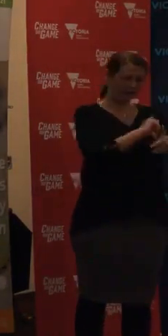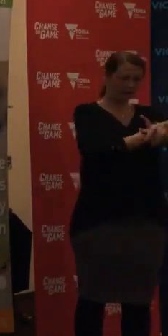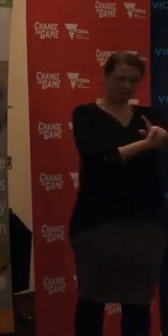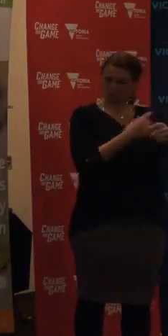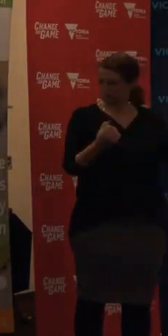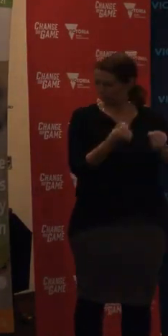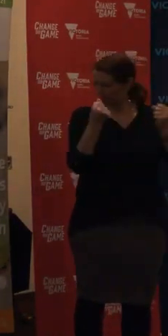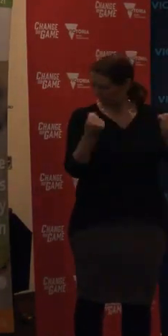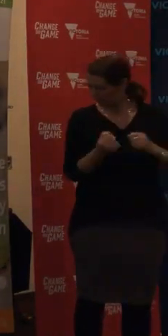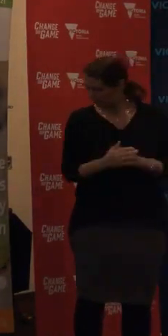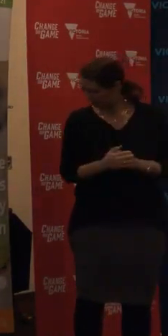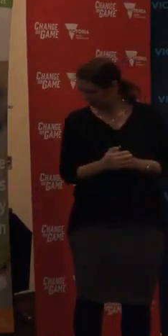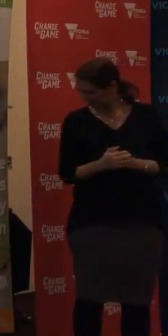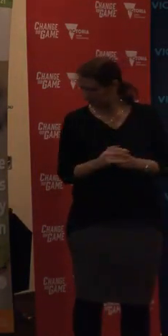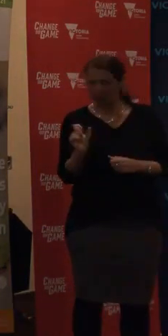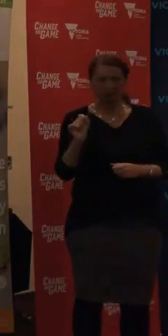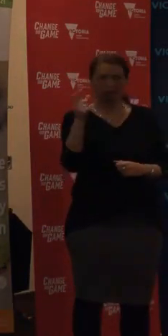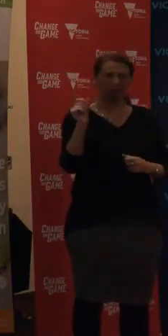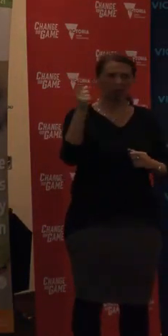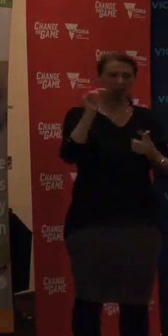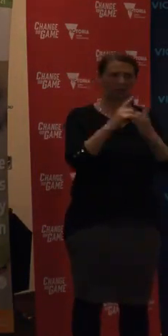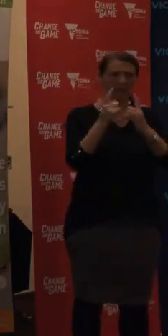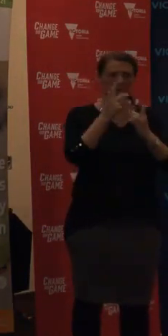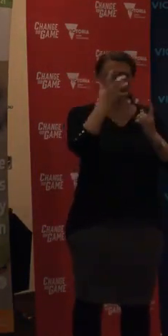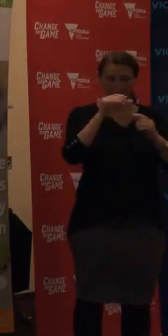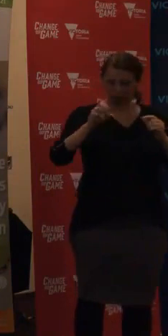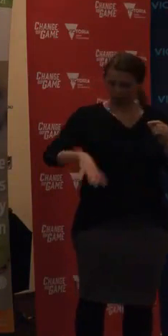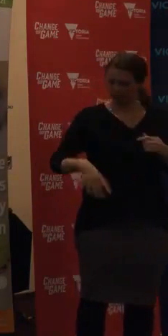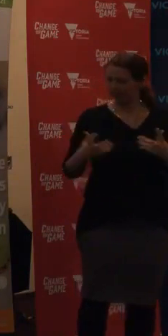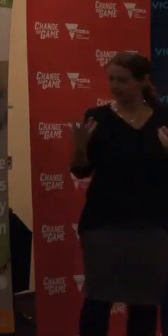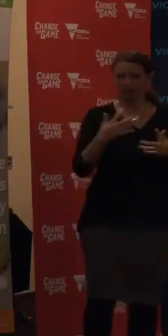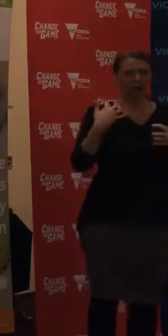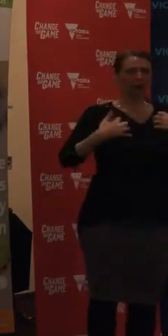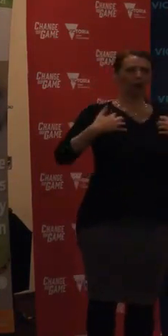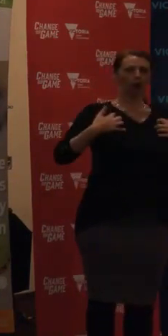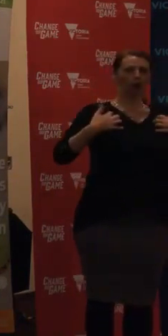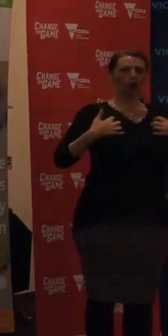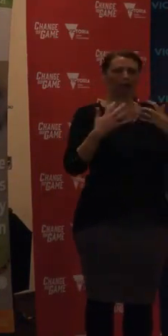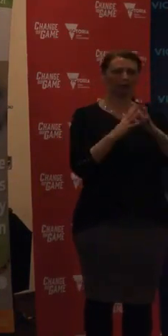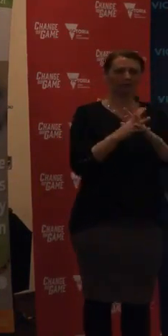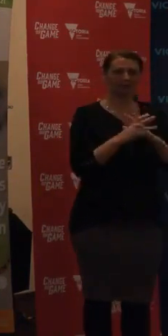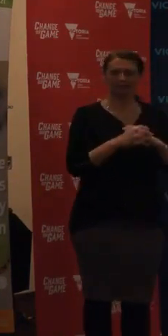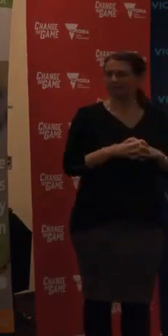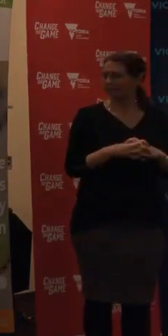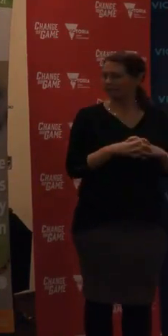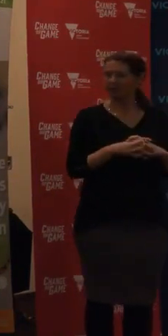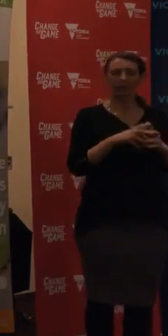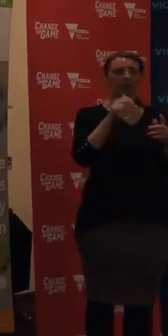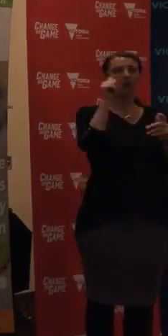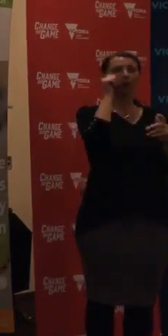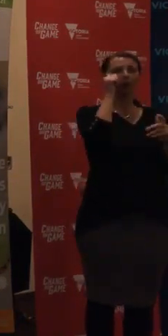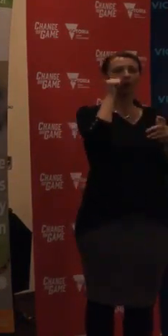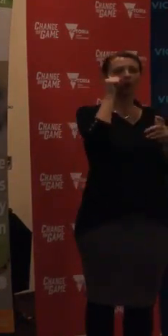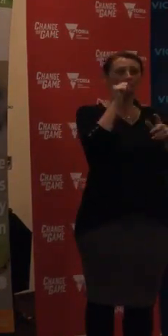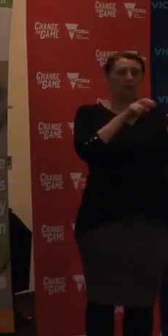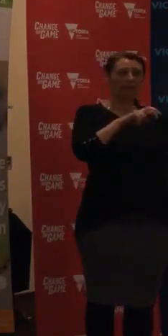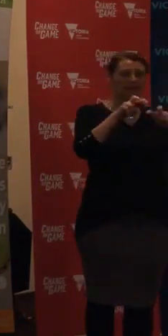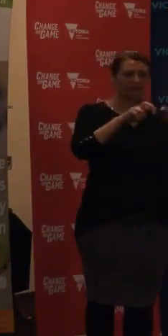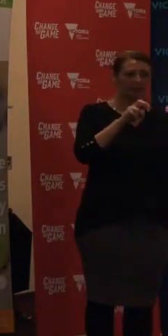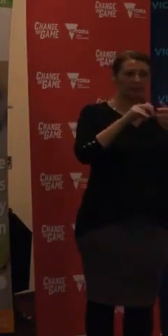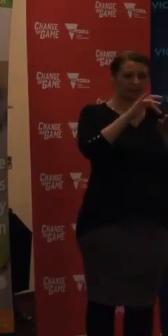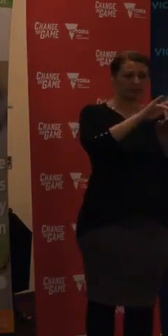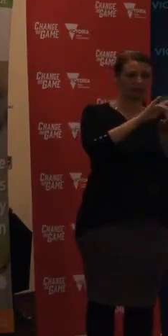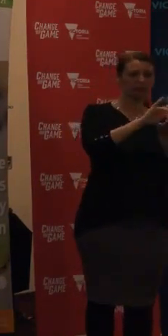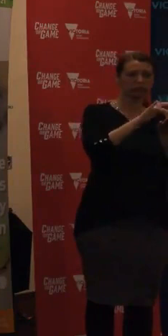strengthening, just throwing things around here, getting too excited. We know that activities that are moderate or